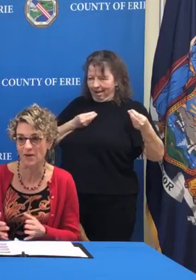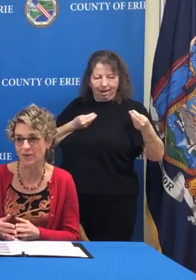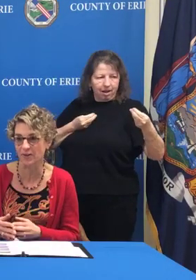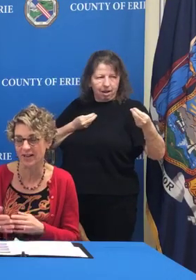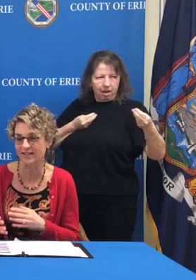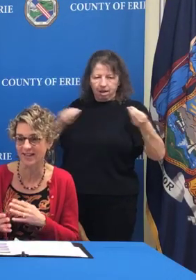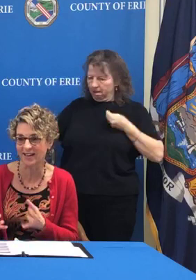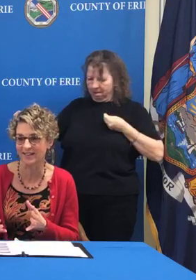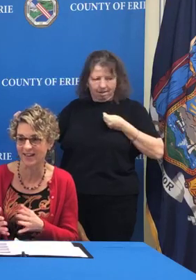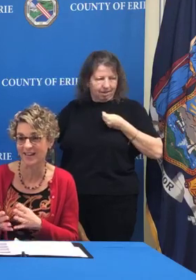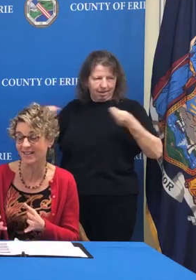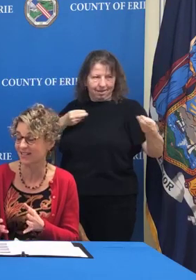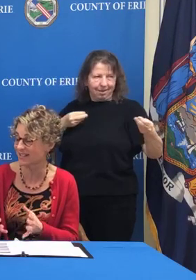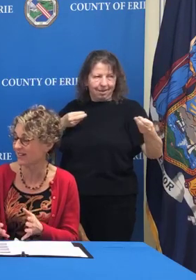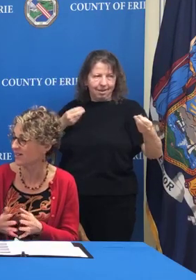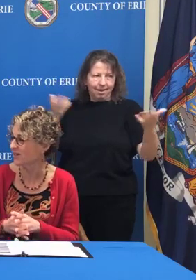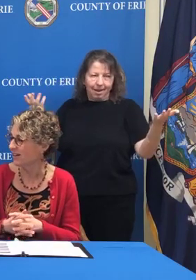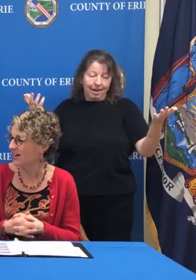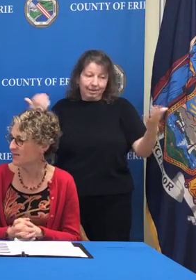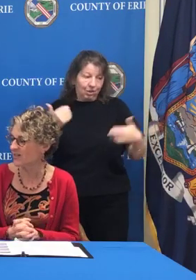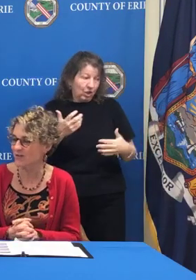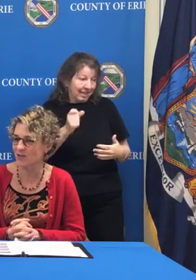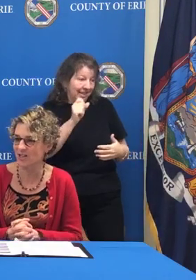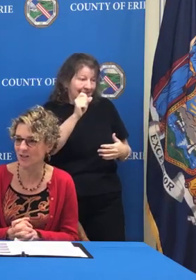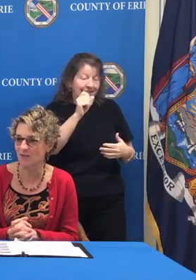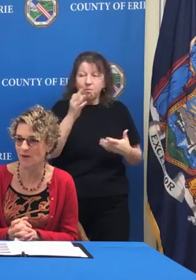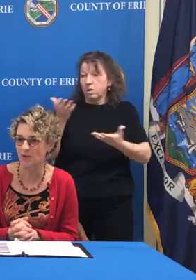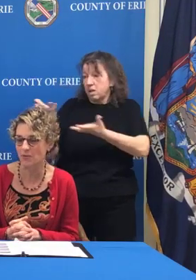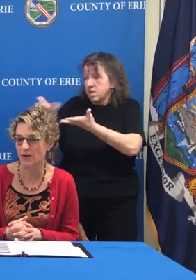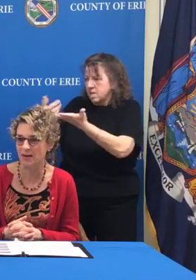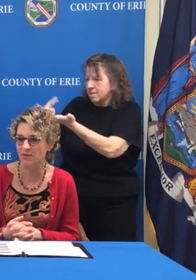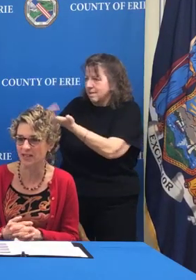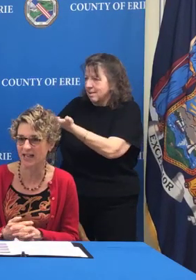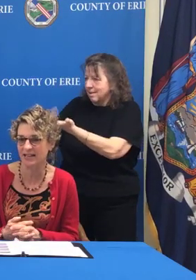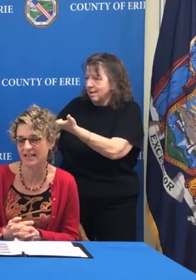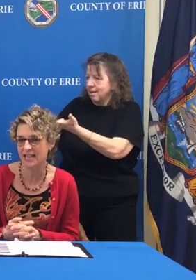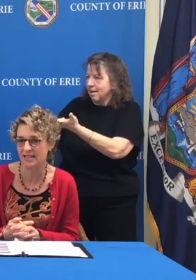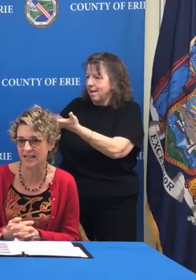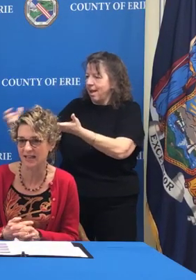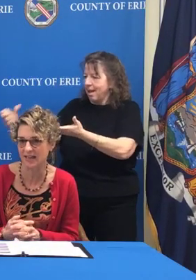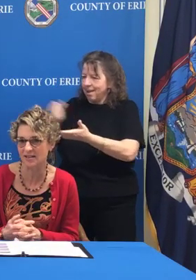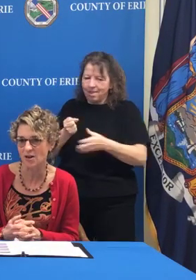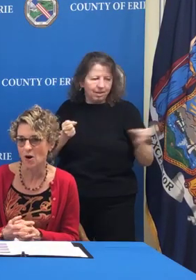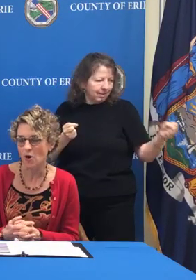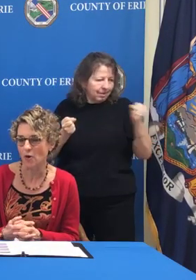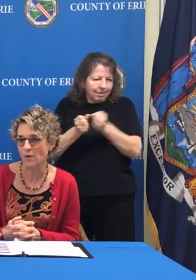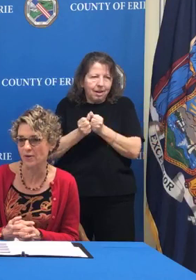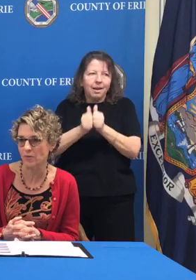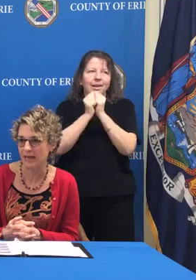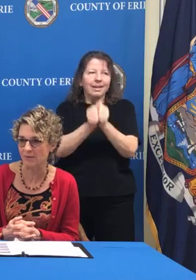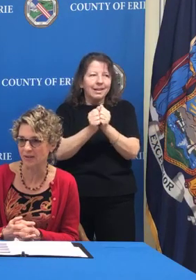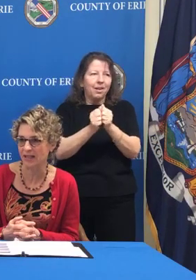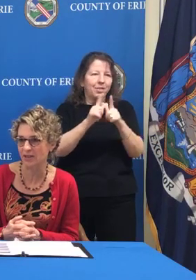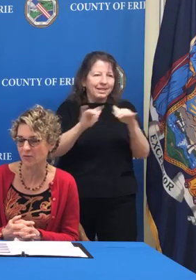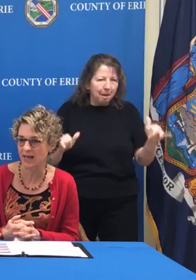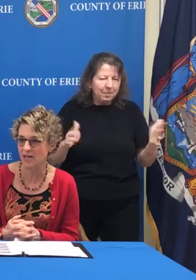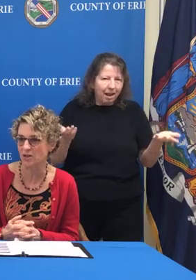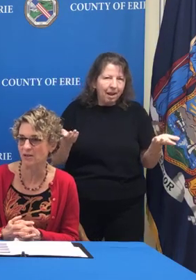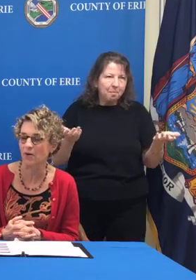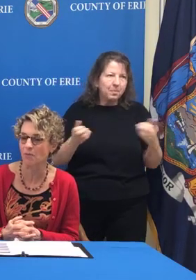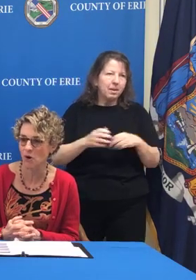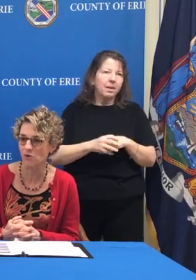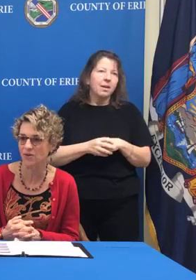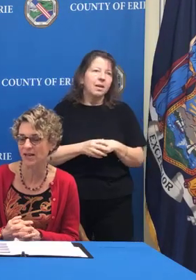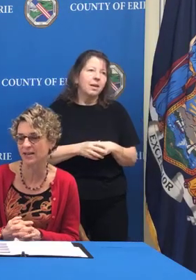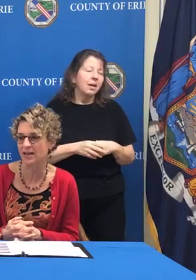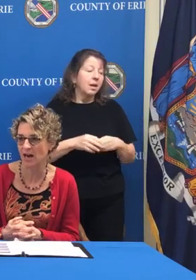luck, whether and I think skill of negotiation of whether we're able to get the testing kits or whether we're able to get the reagent.